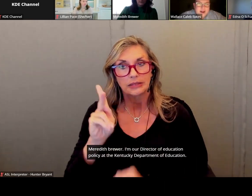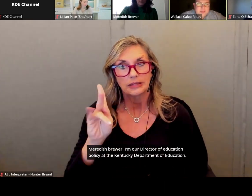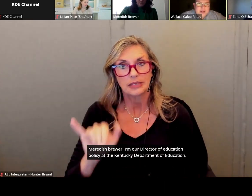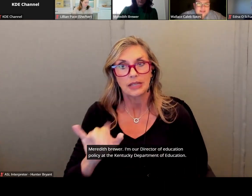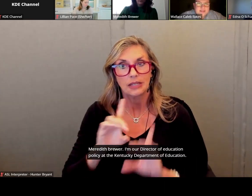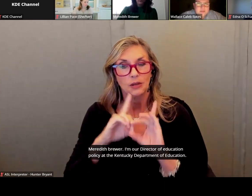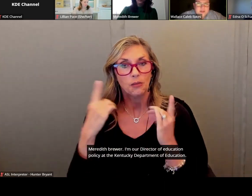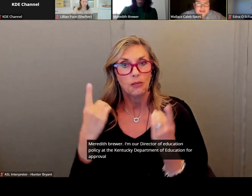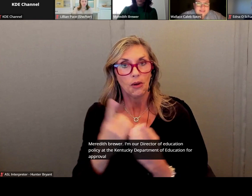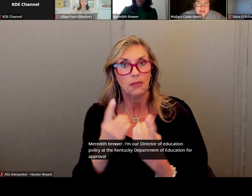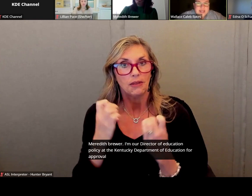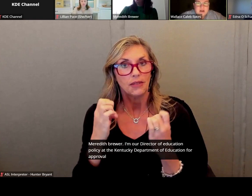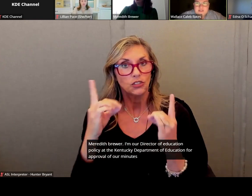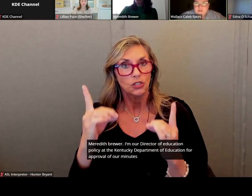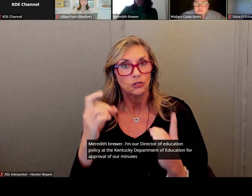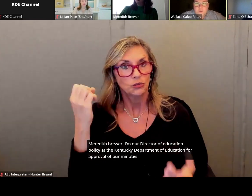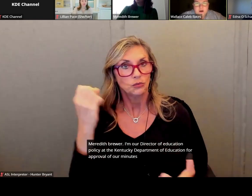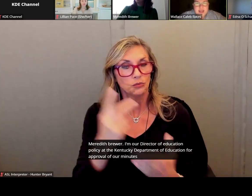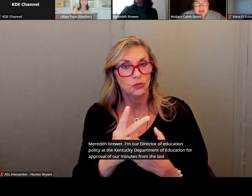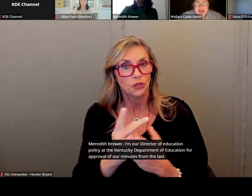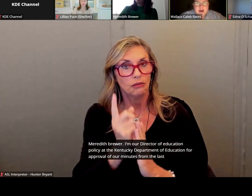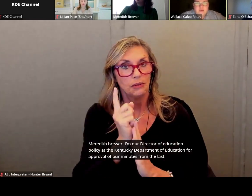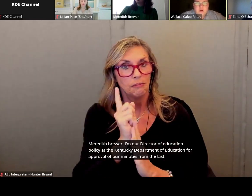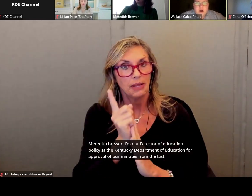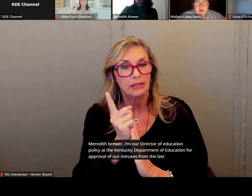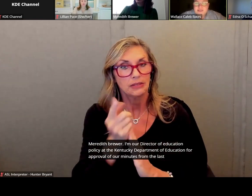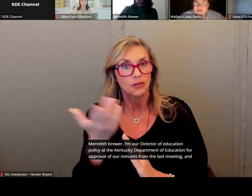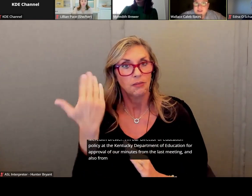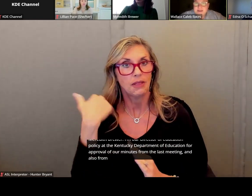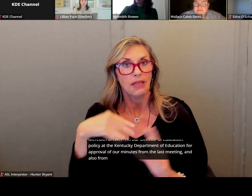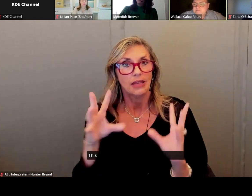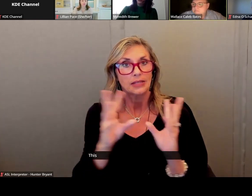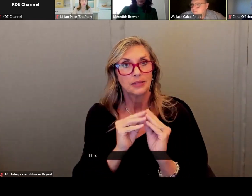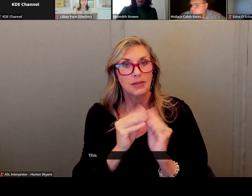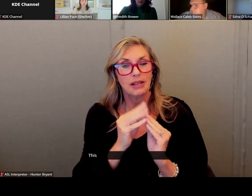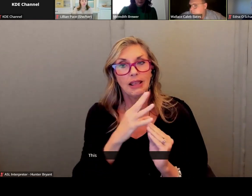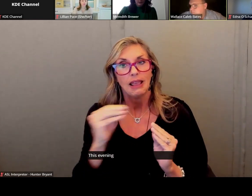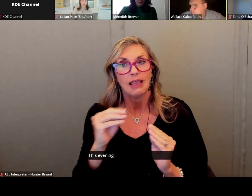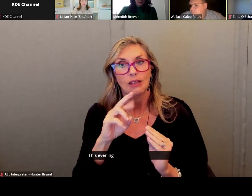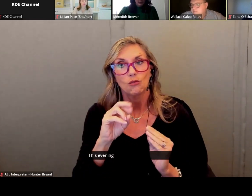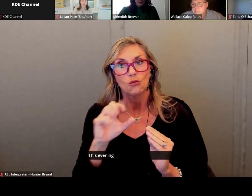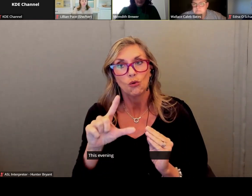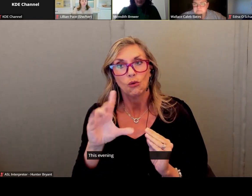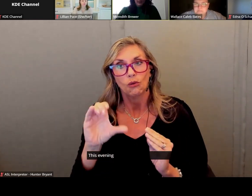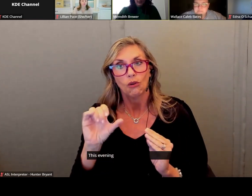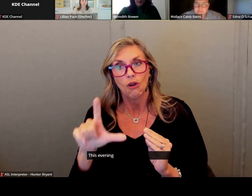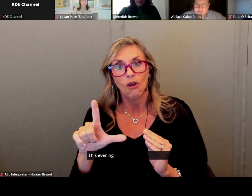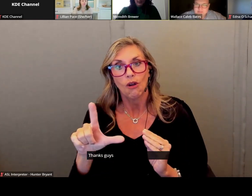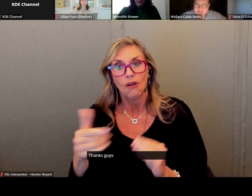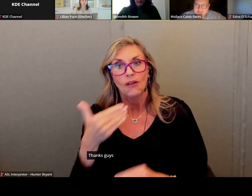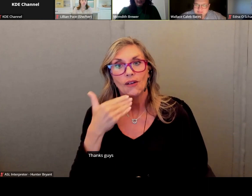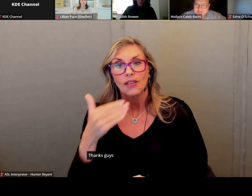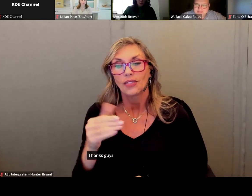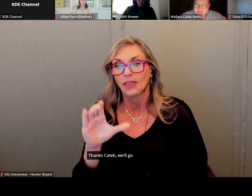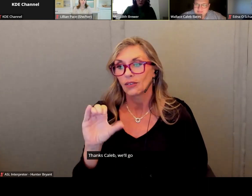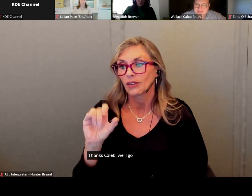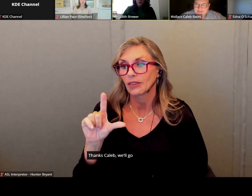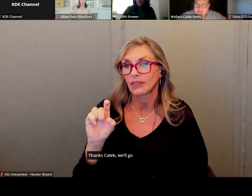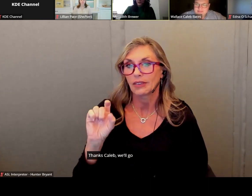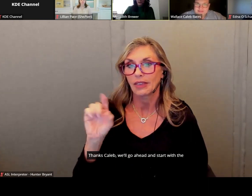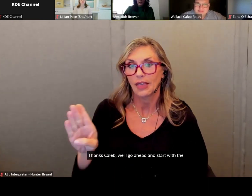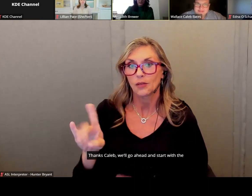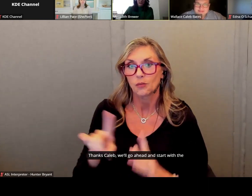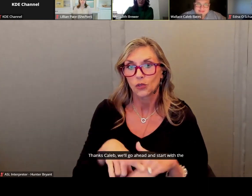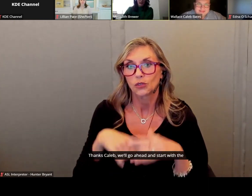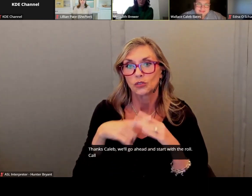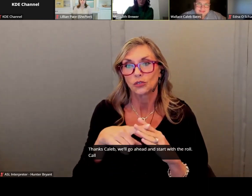our minutes from the last meeting and also for our roll call this evening. Thanks, Caleb. We'll go ahead and start with the roll call,